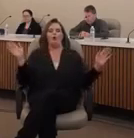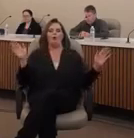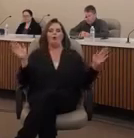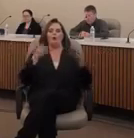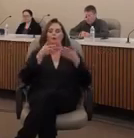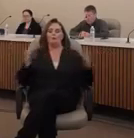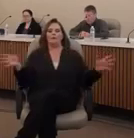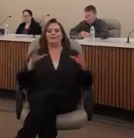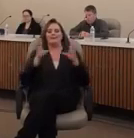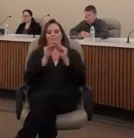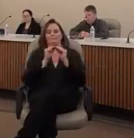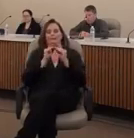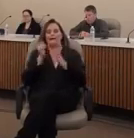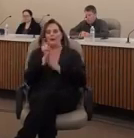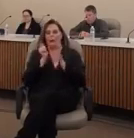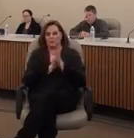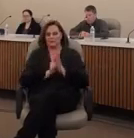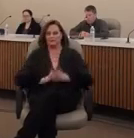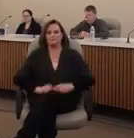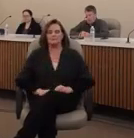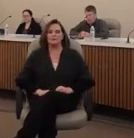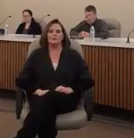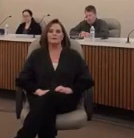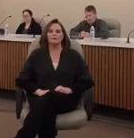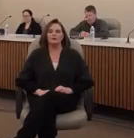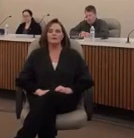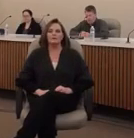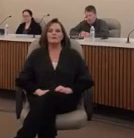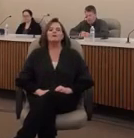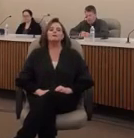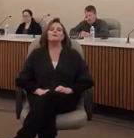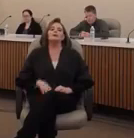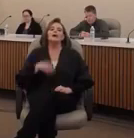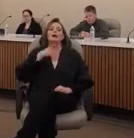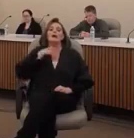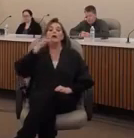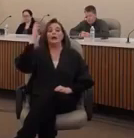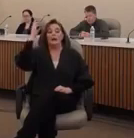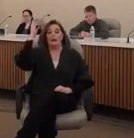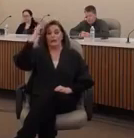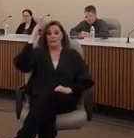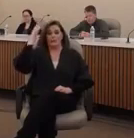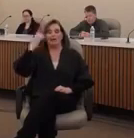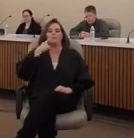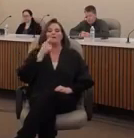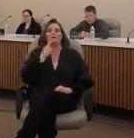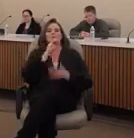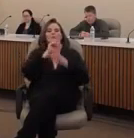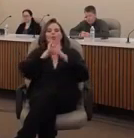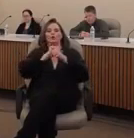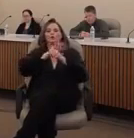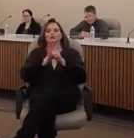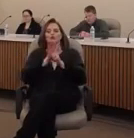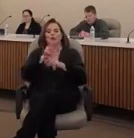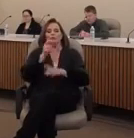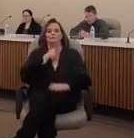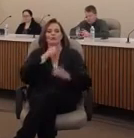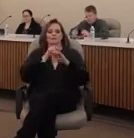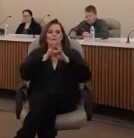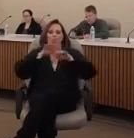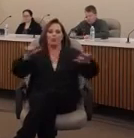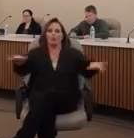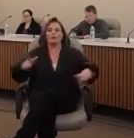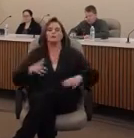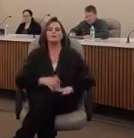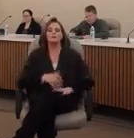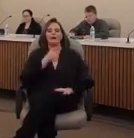meeting laws, open meeting laws due to the coronavirus pandemic and the state of